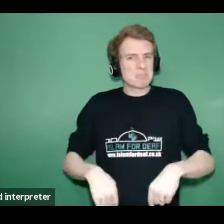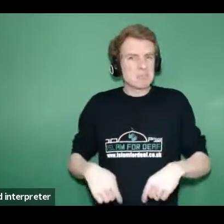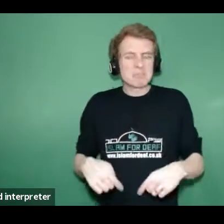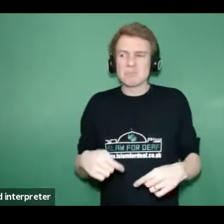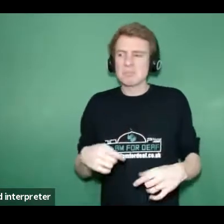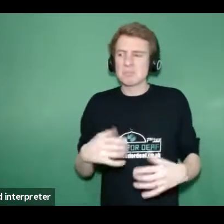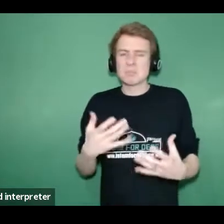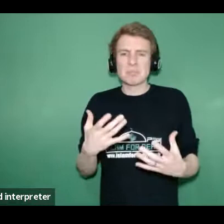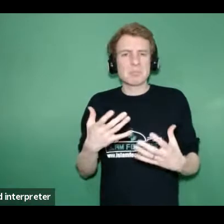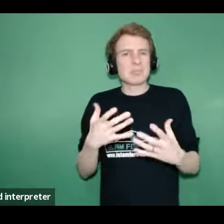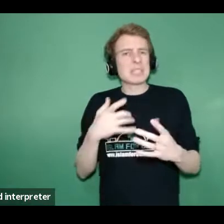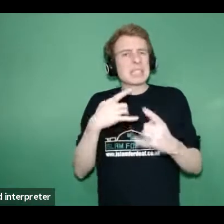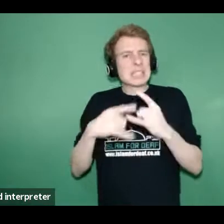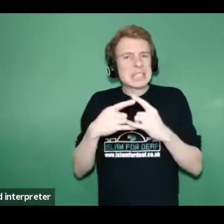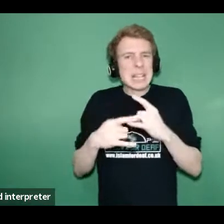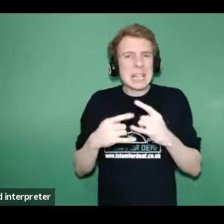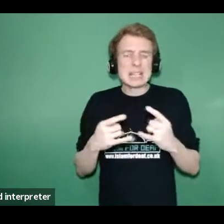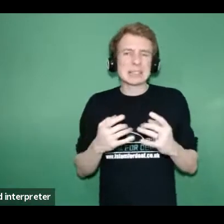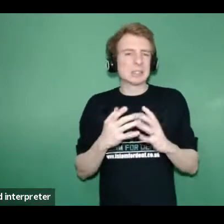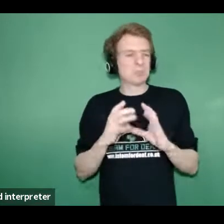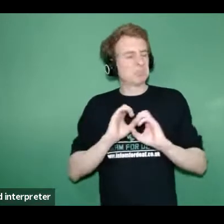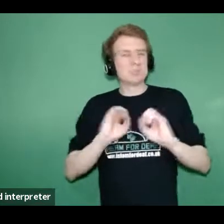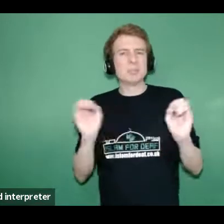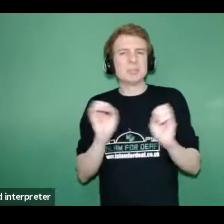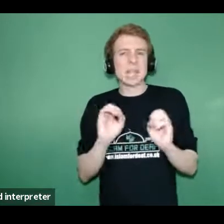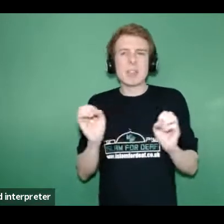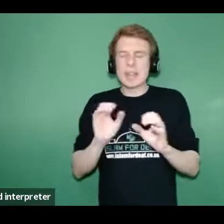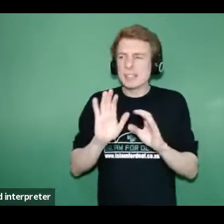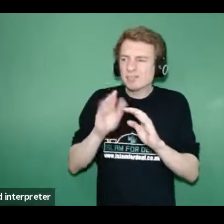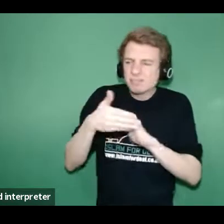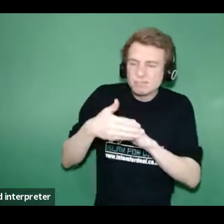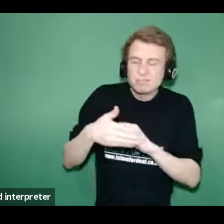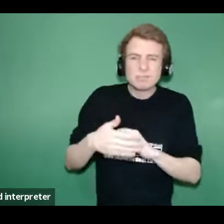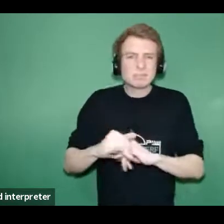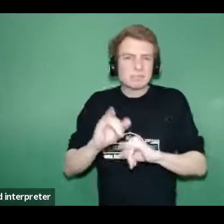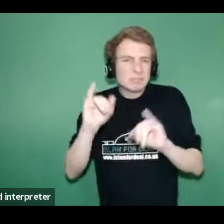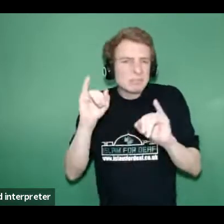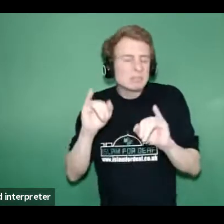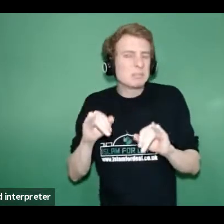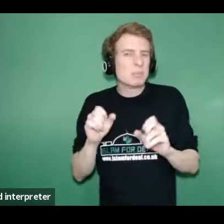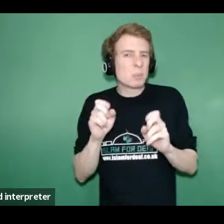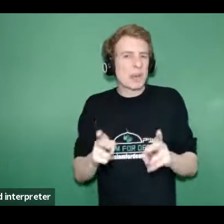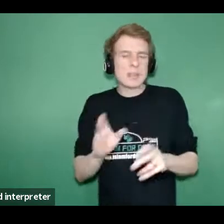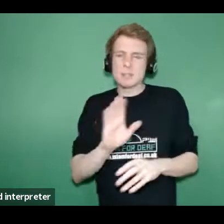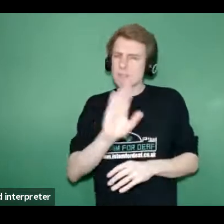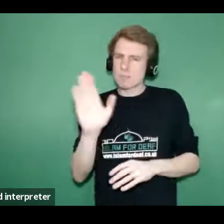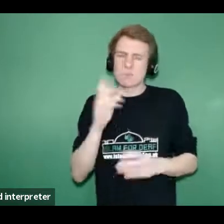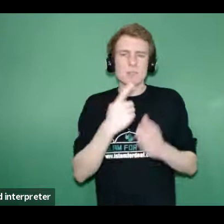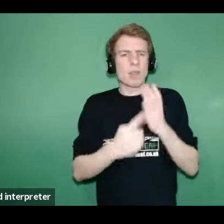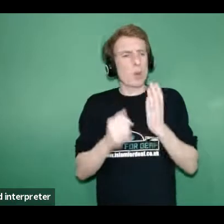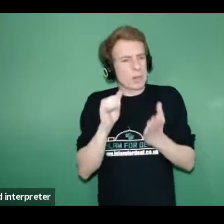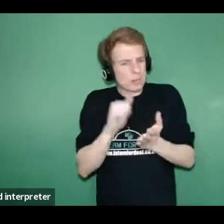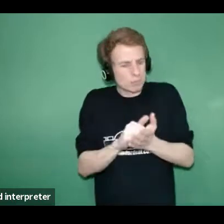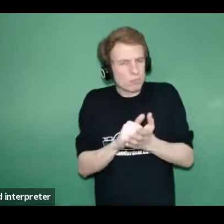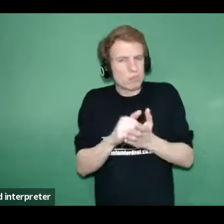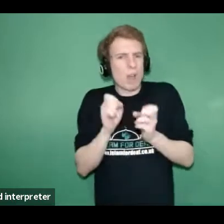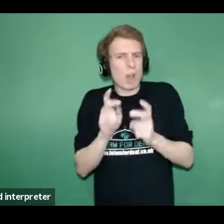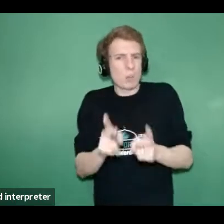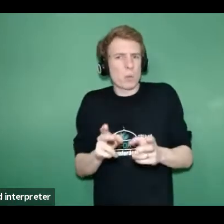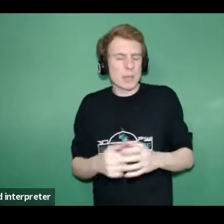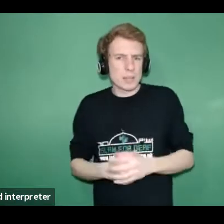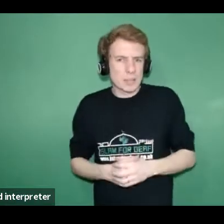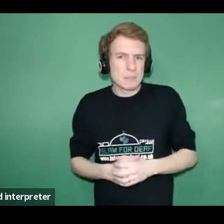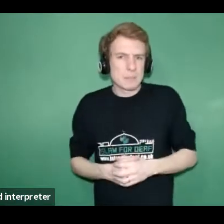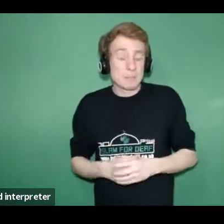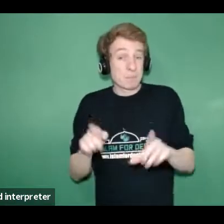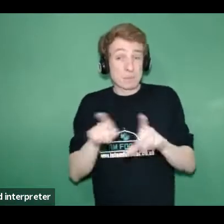in explicit or illicit ways or manners, rather they are used as they should be used. Even the stomach and